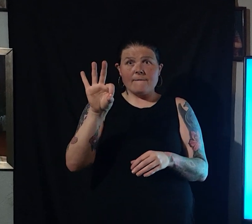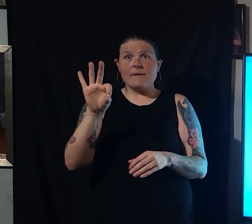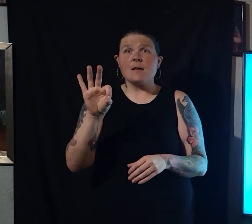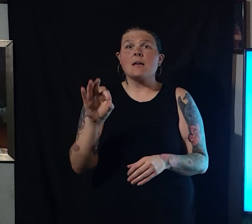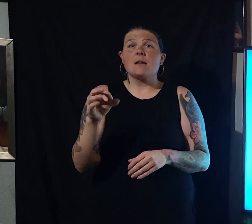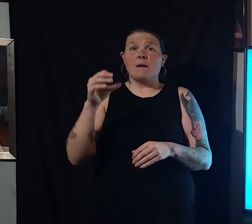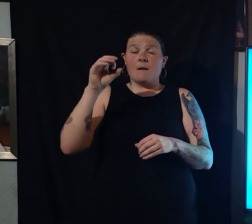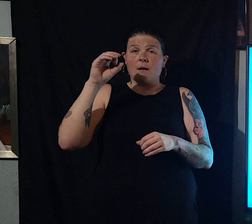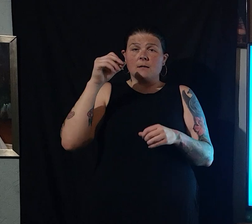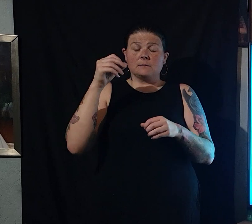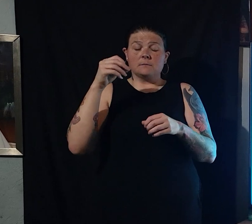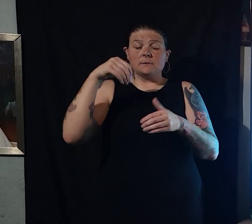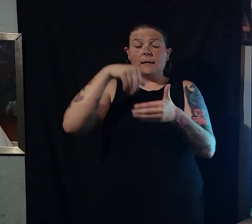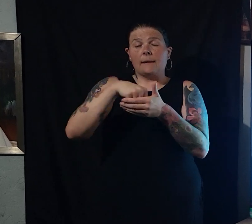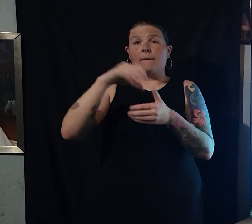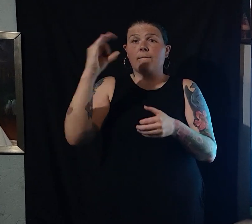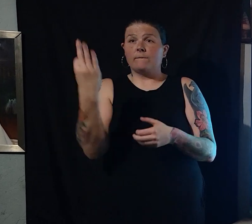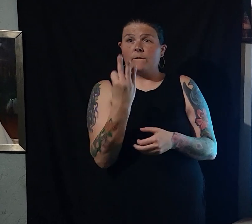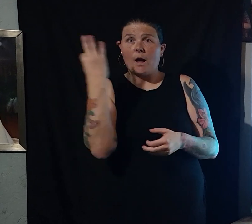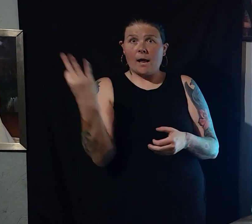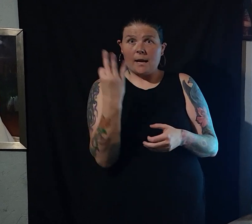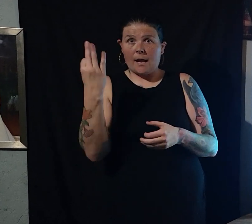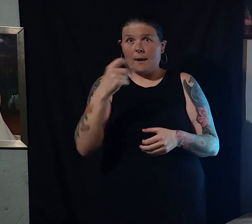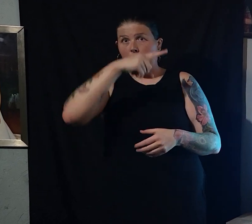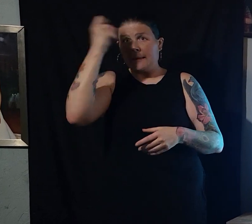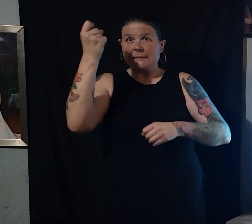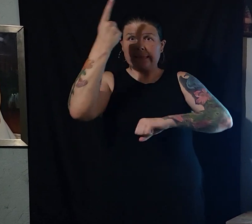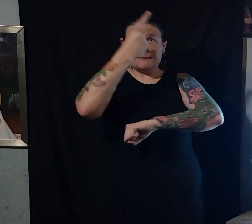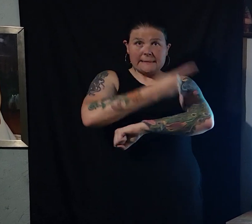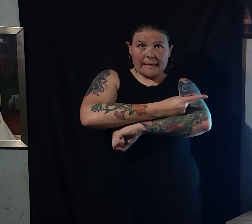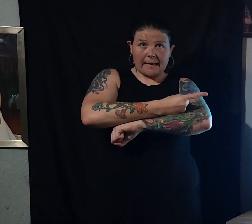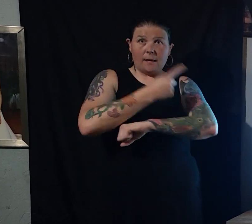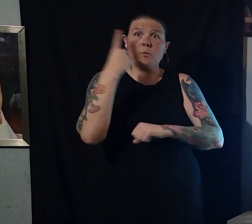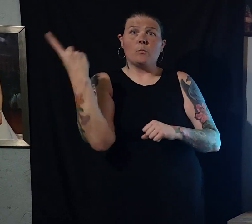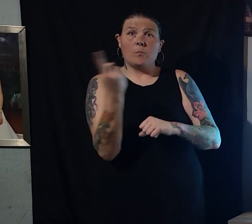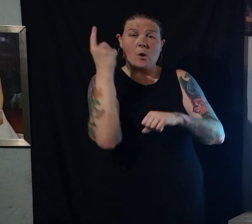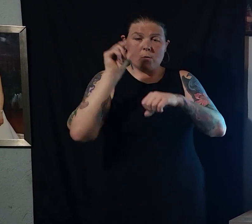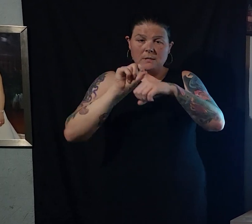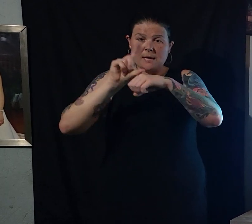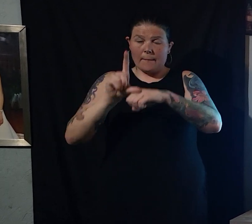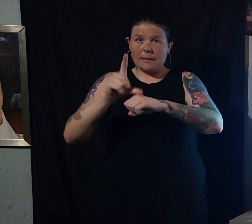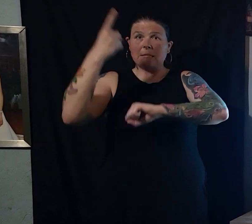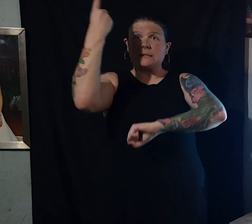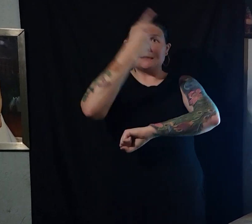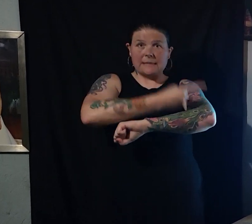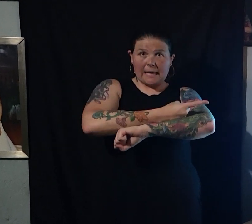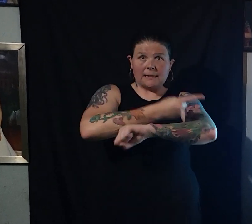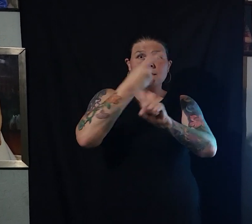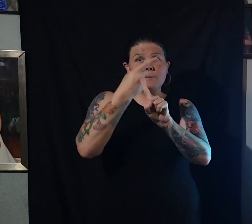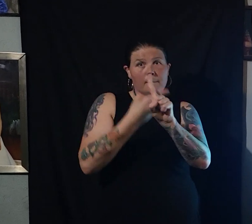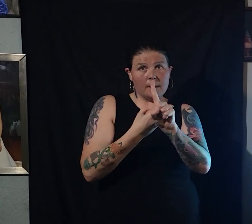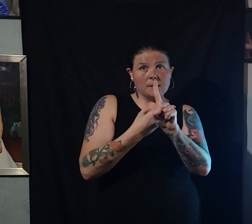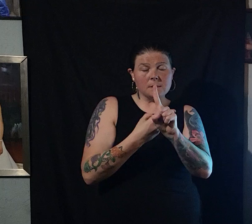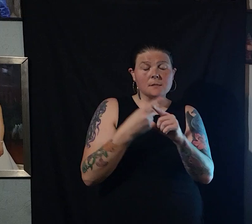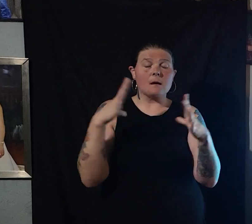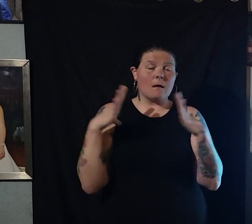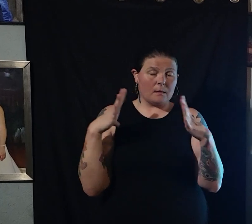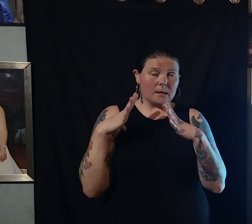because Friday is a day, and we always capitalize days, months,